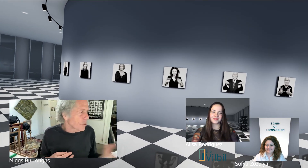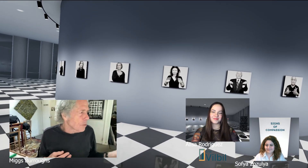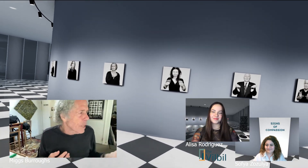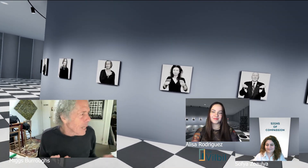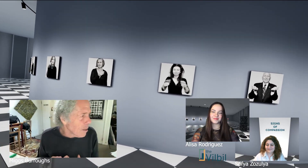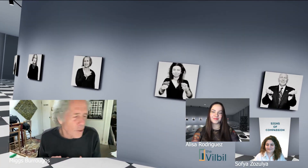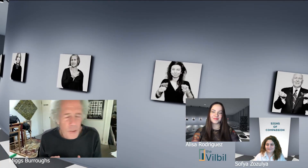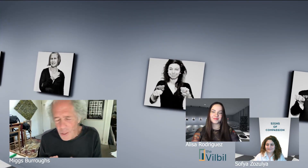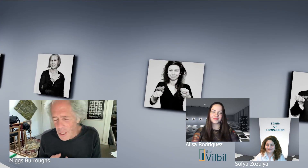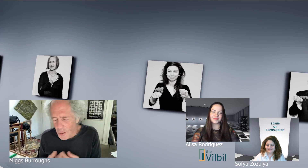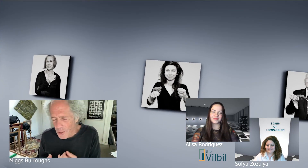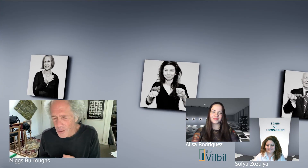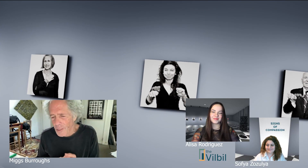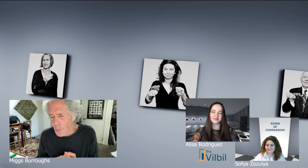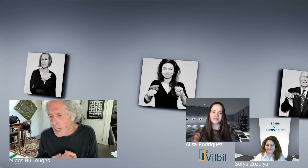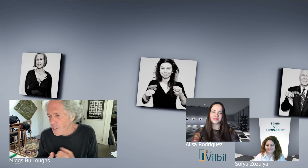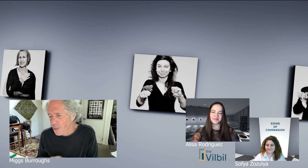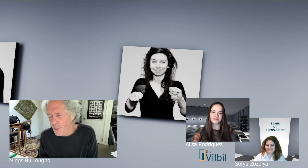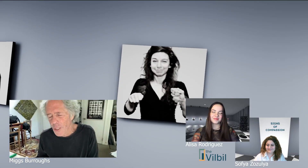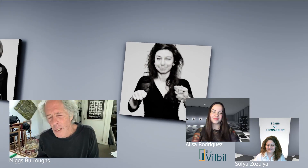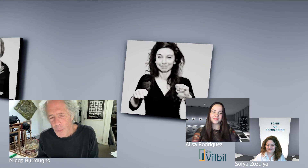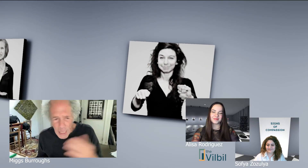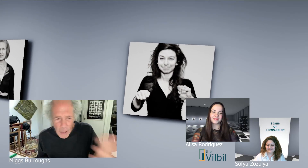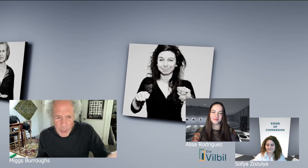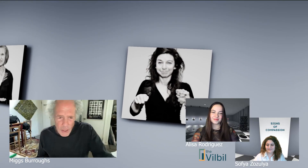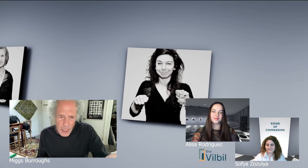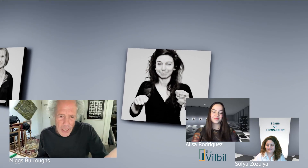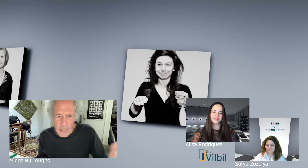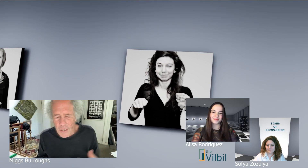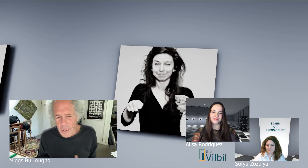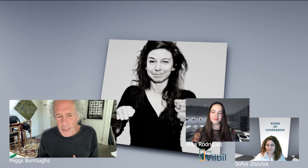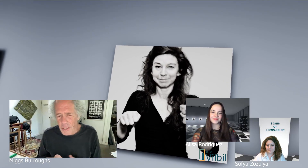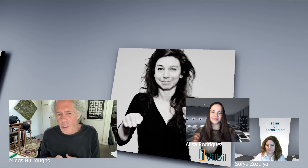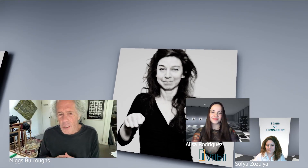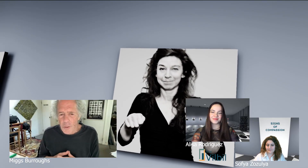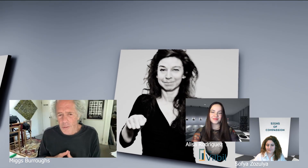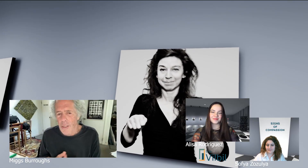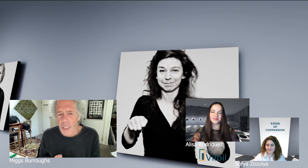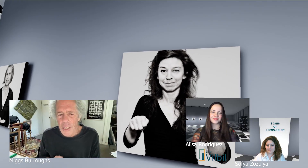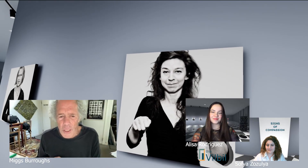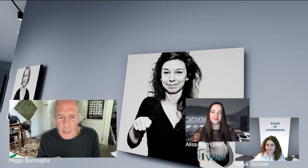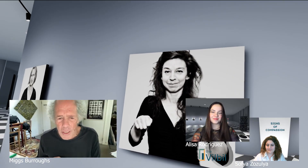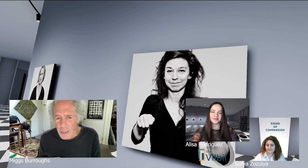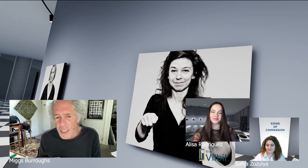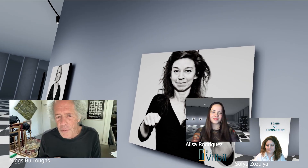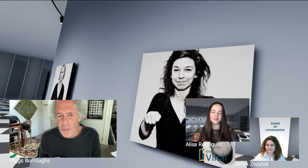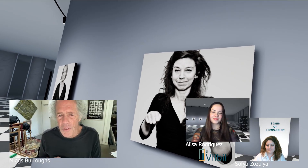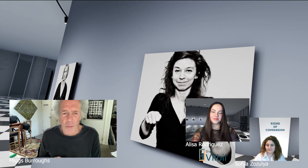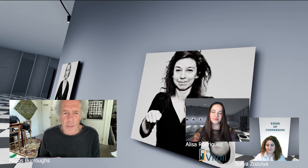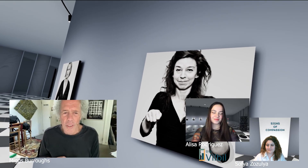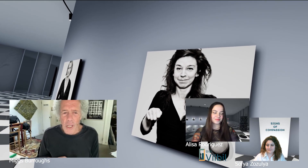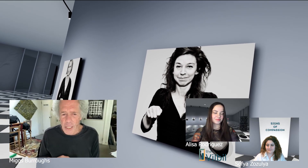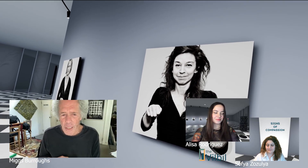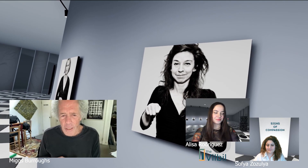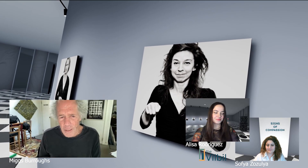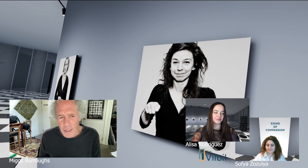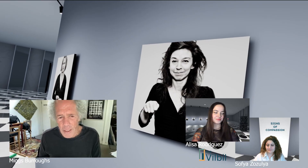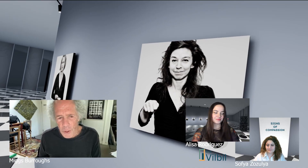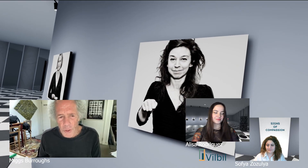in my house, it's in boxes. But now I can say, it lives online, which is